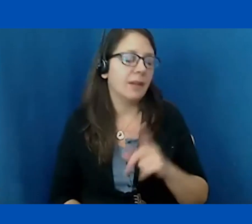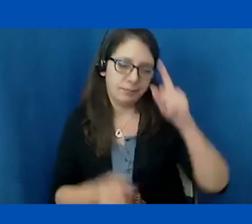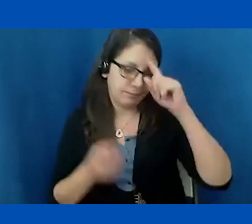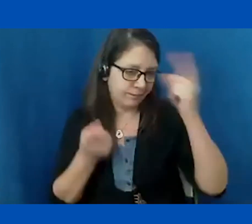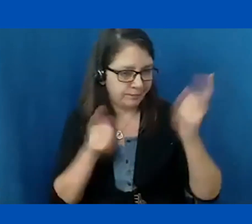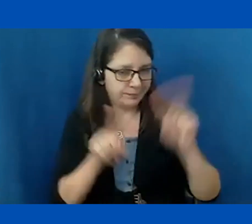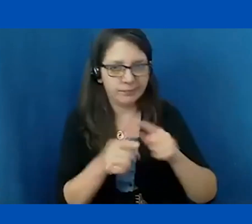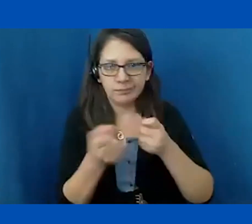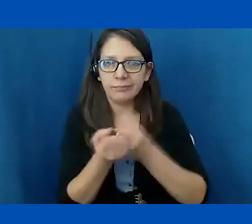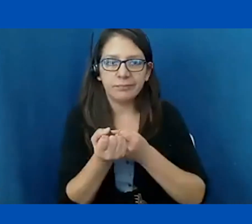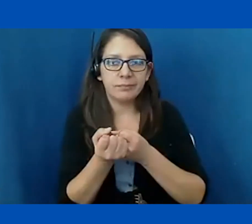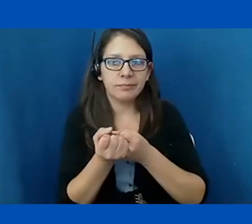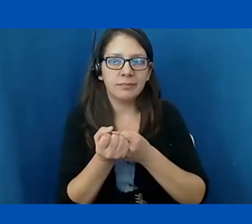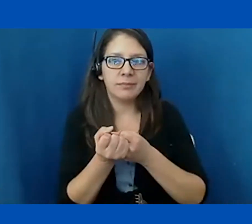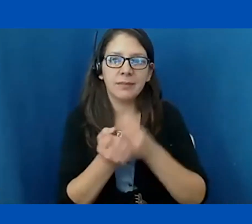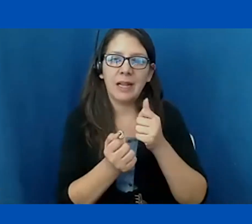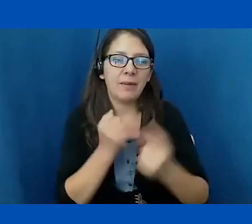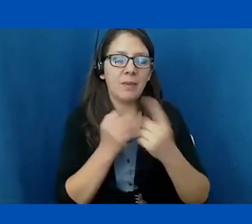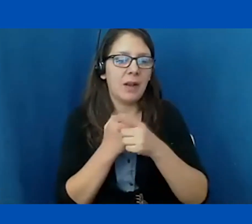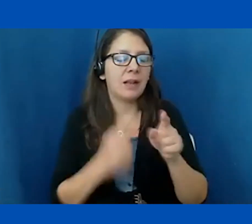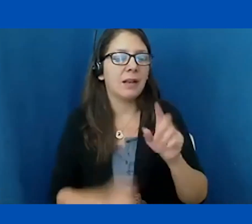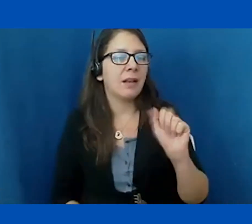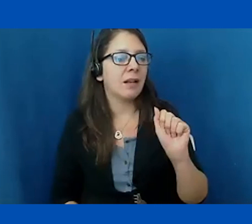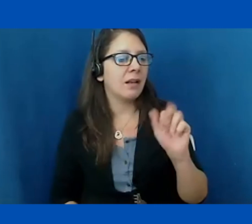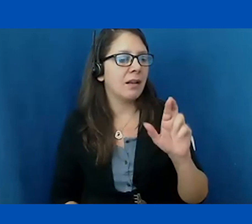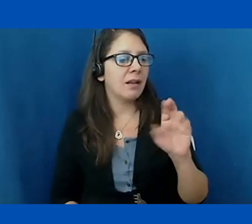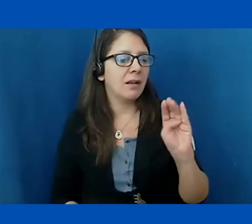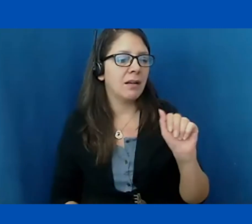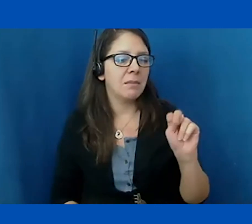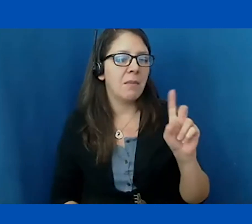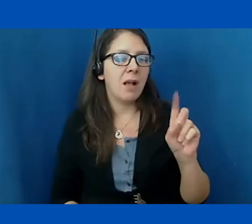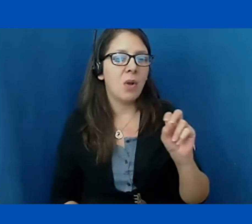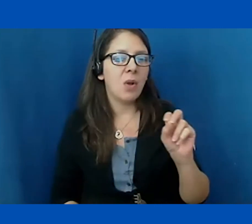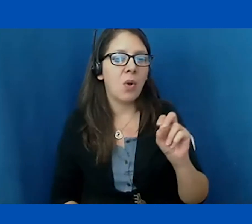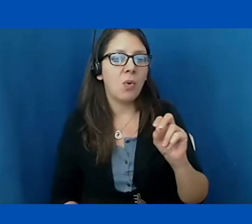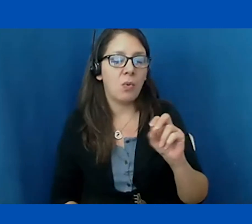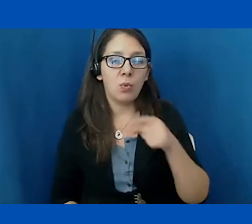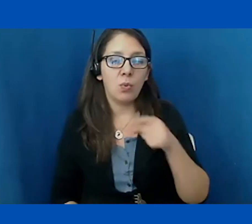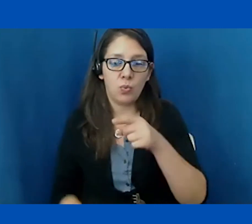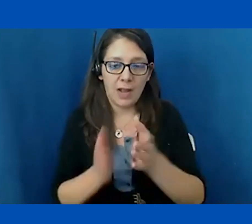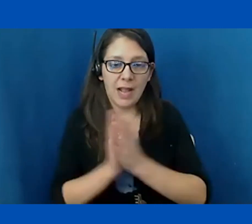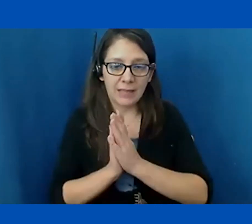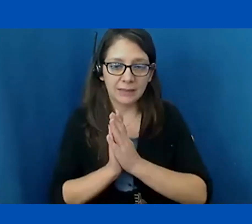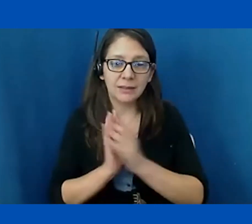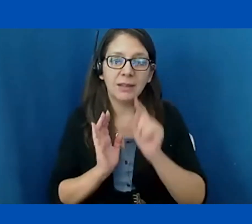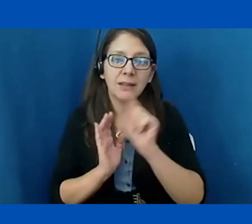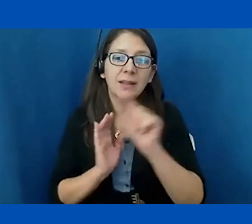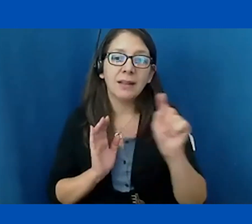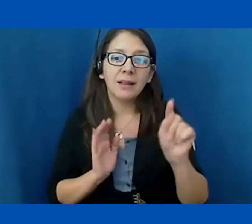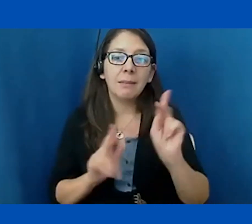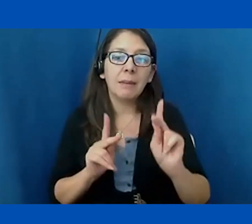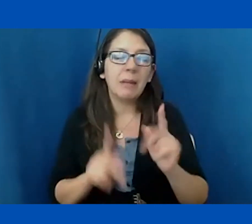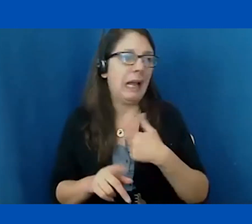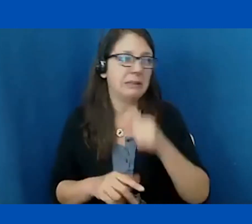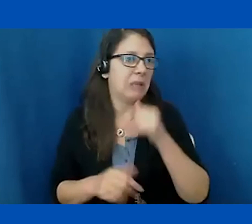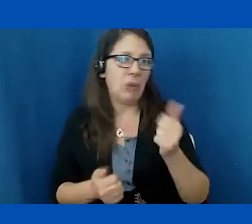far. And I just want to say, Armando, if you ask the people who work there and they say, well, I don't really recommend anything there, then